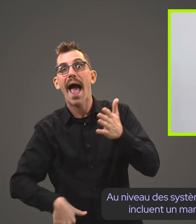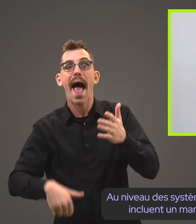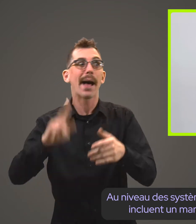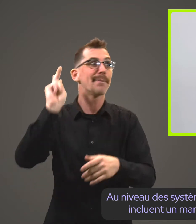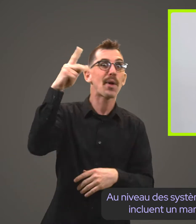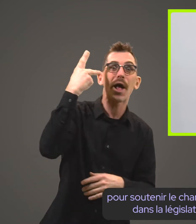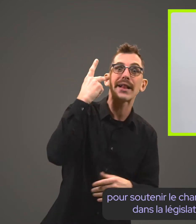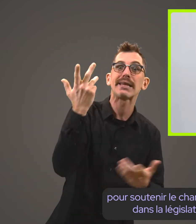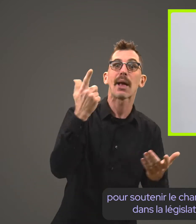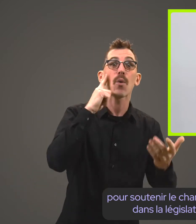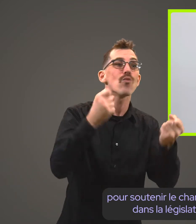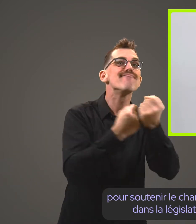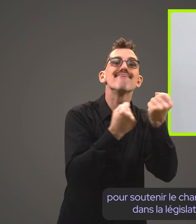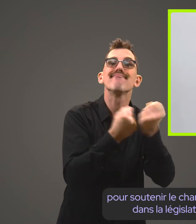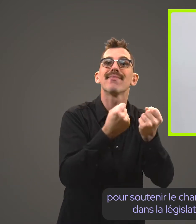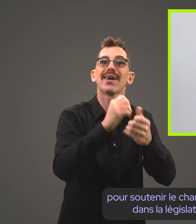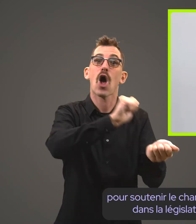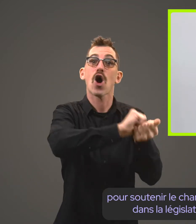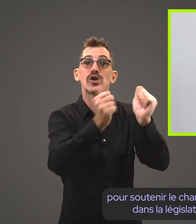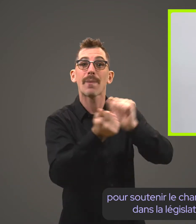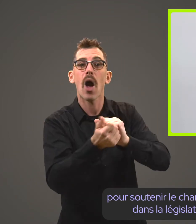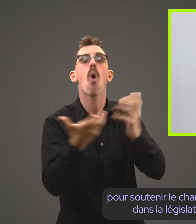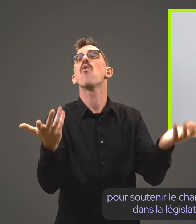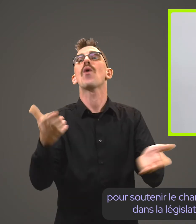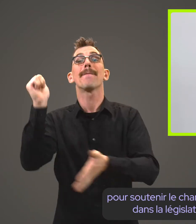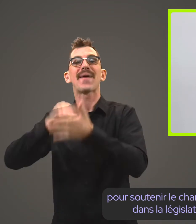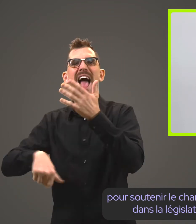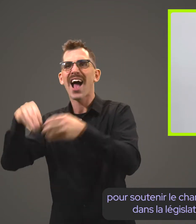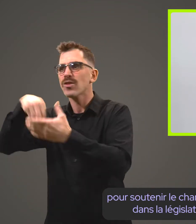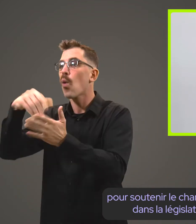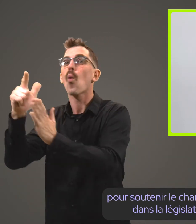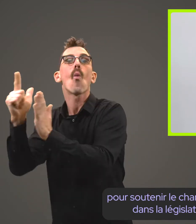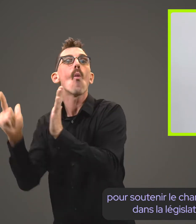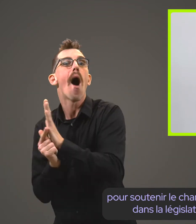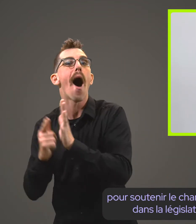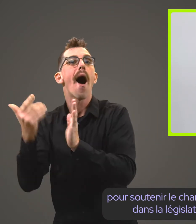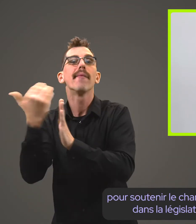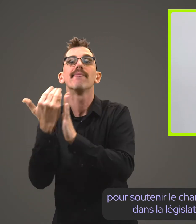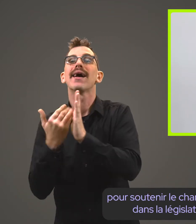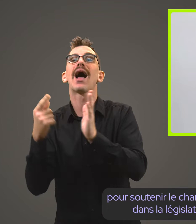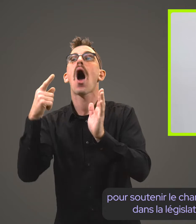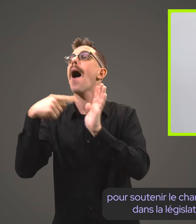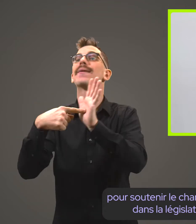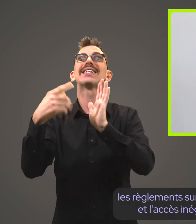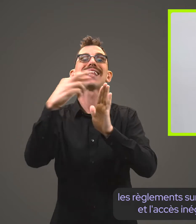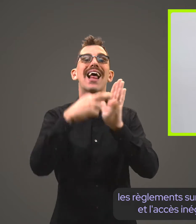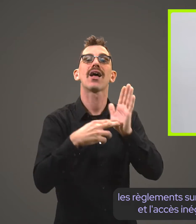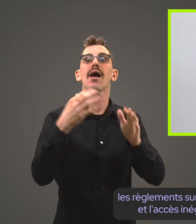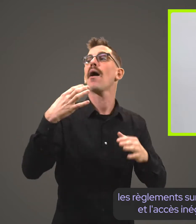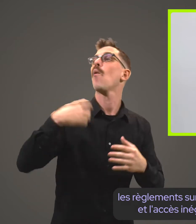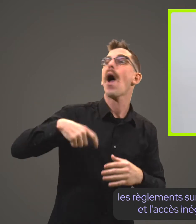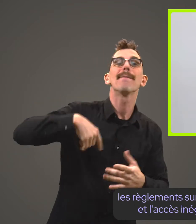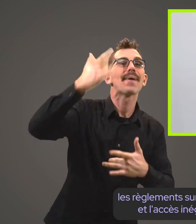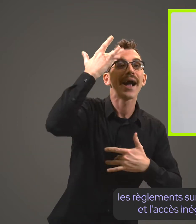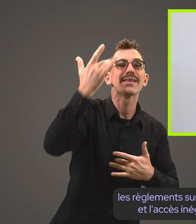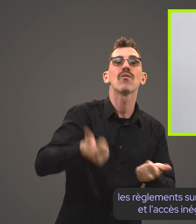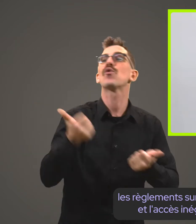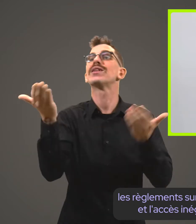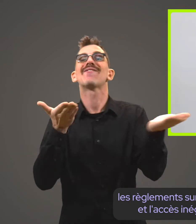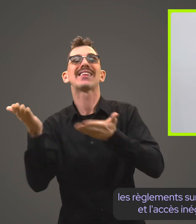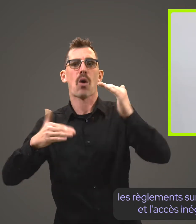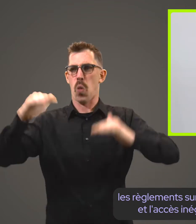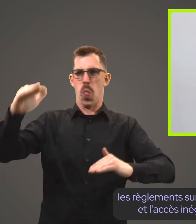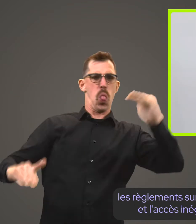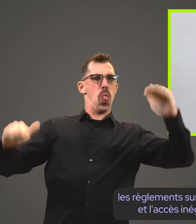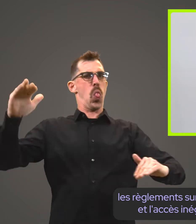lack of policies to support the change and a gap in legislation. For example, health insurance